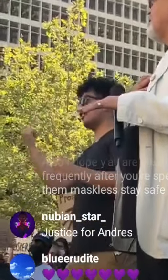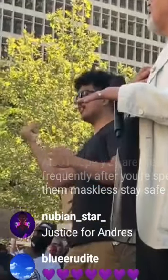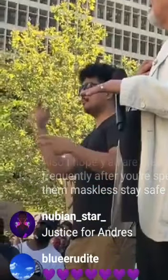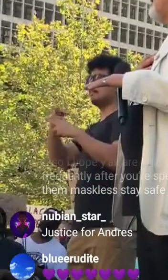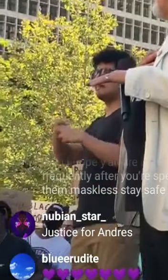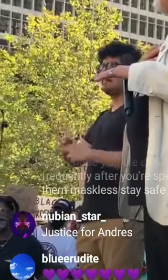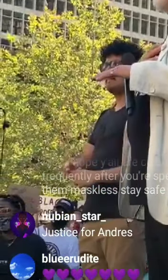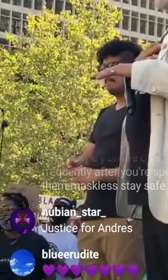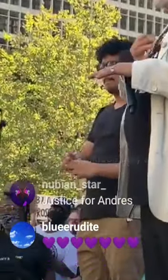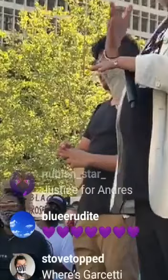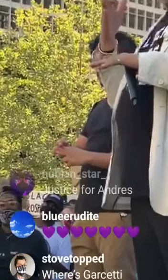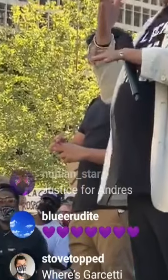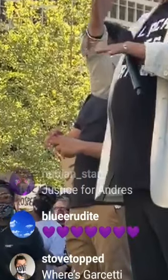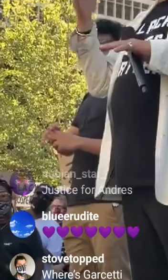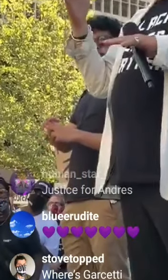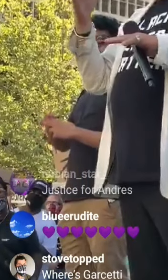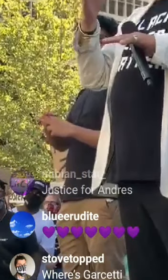out